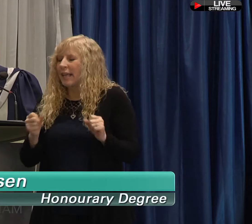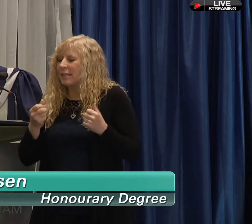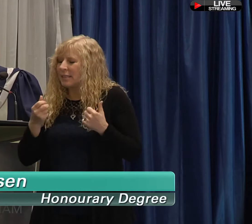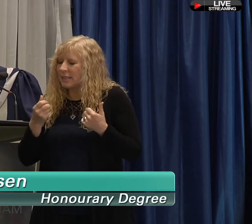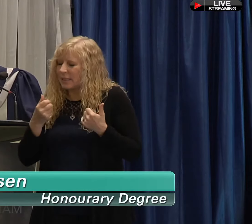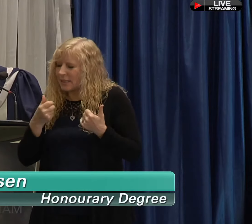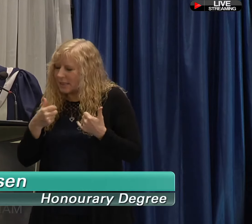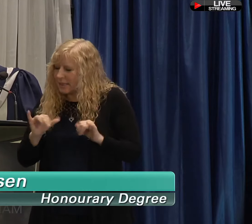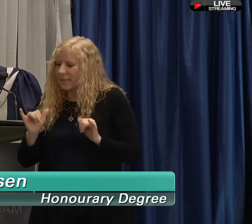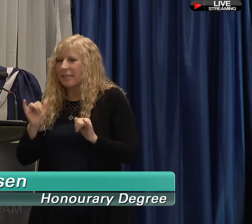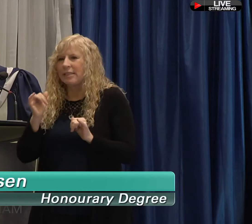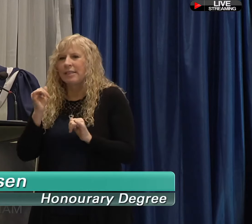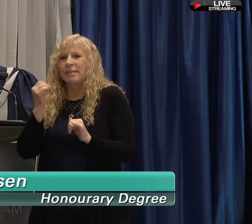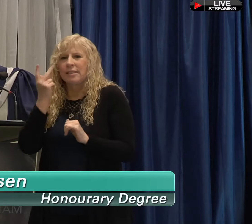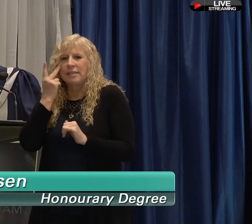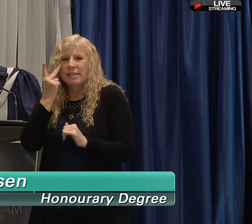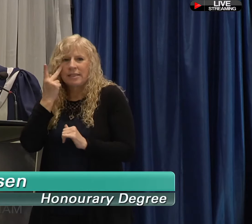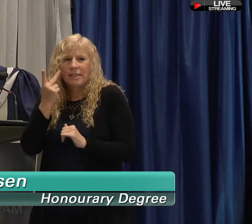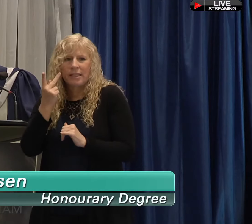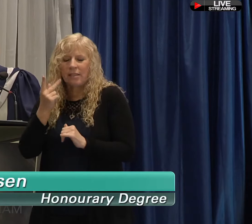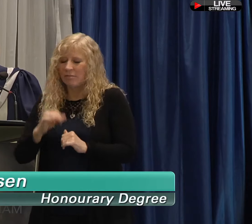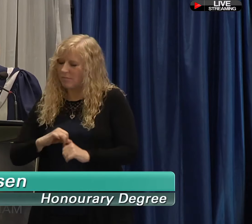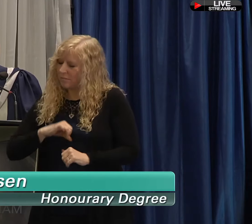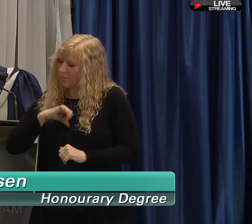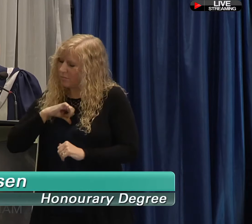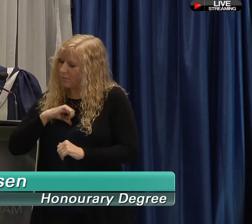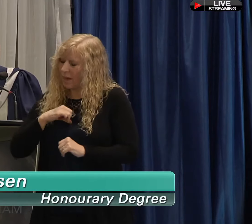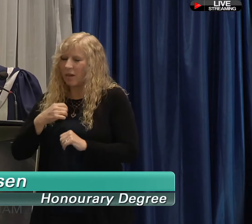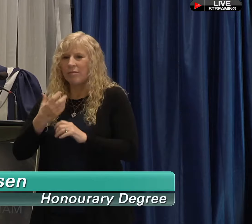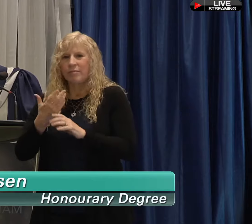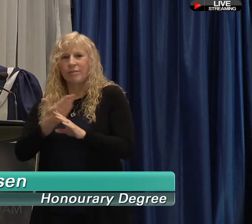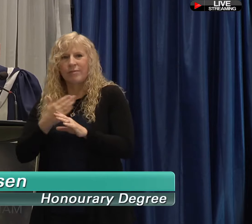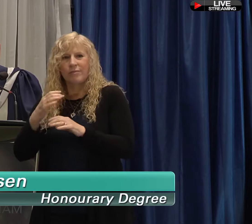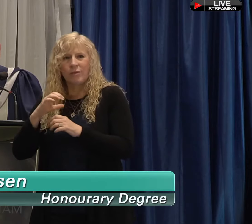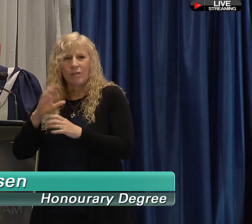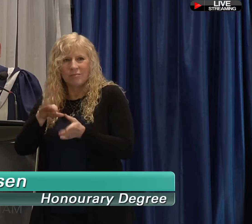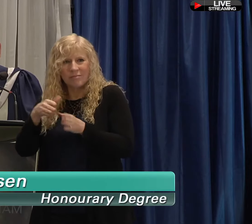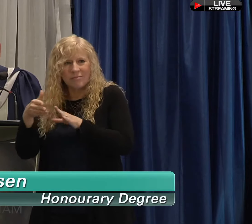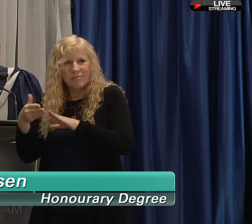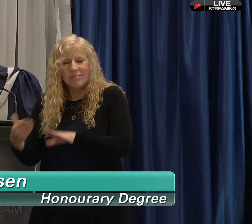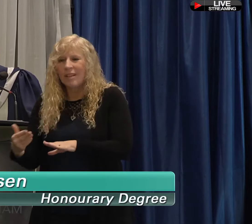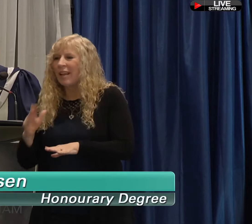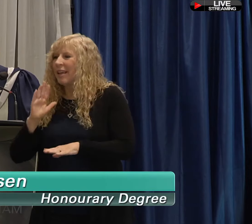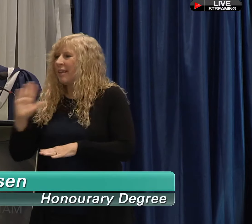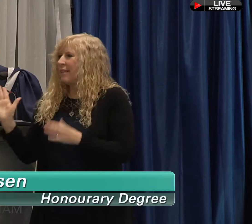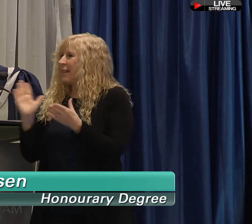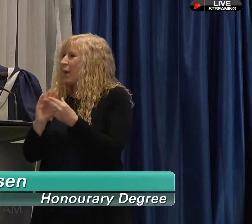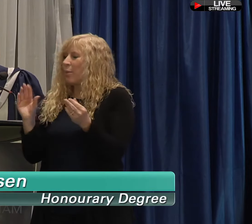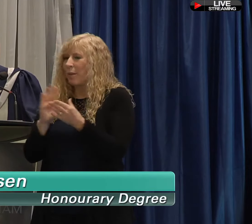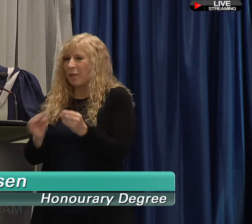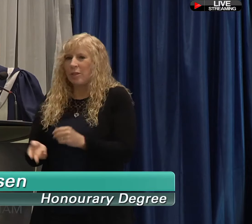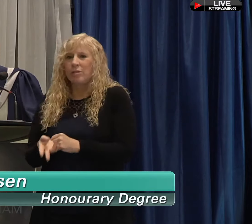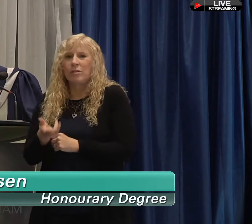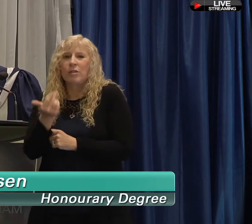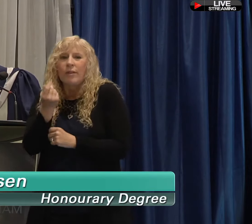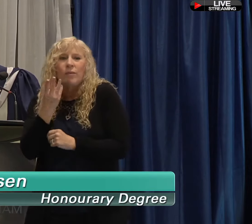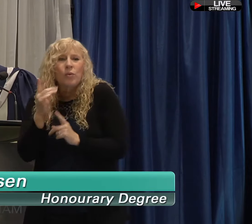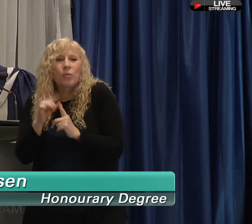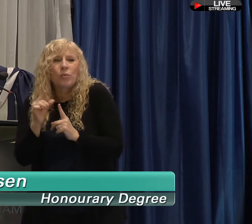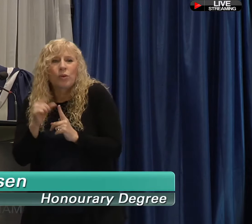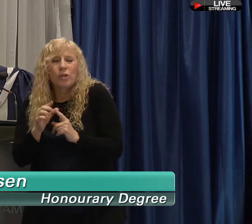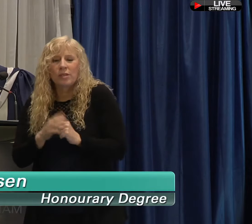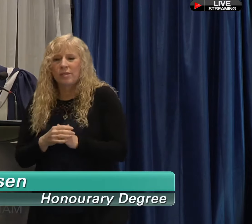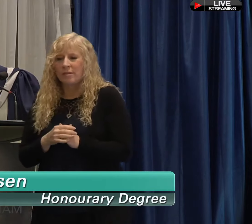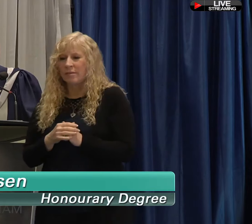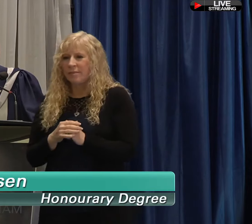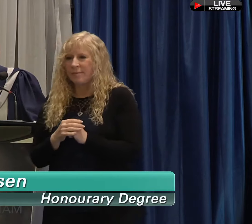tall and proud on the gallows. Their parting message to us were two Hebrew words,